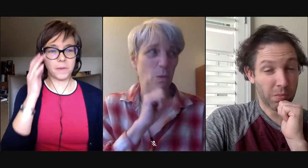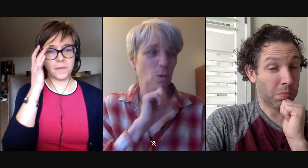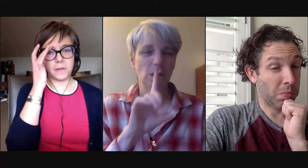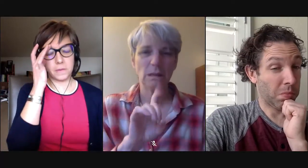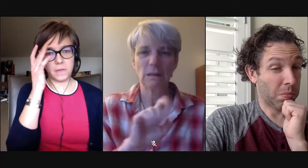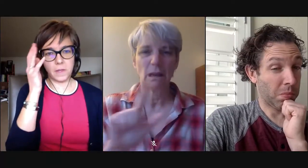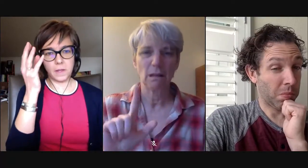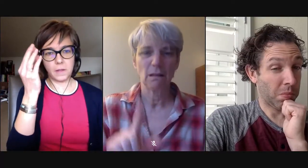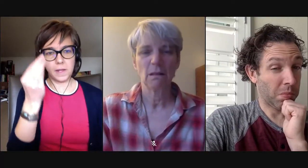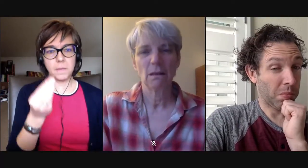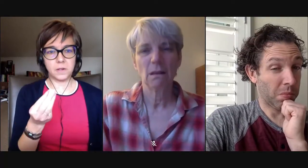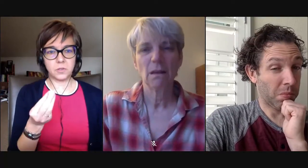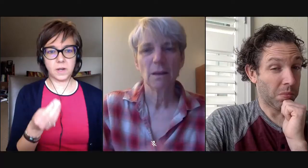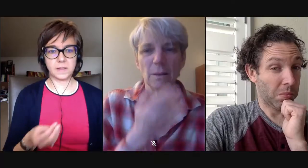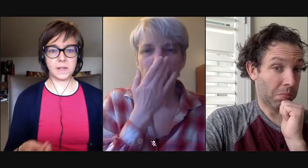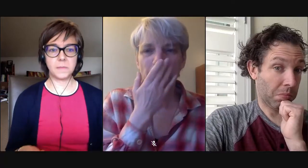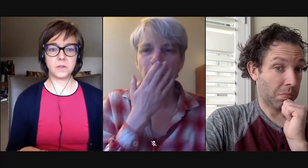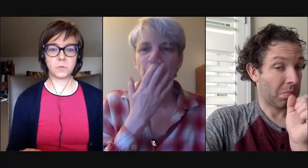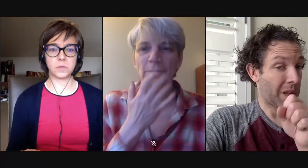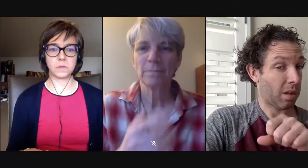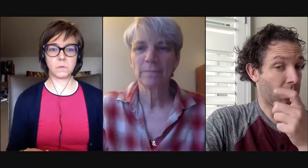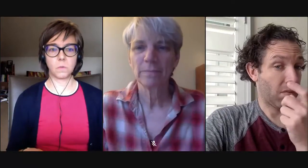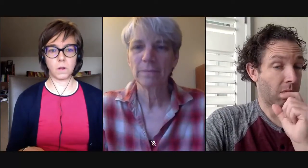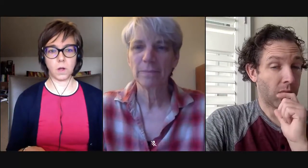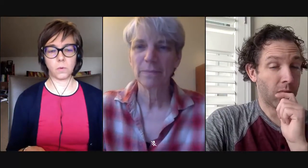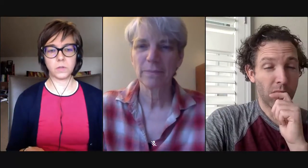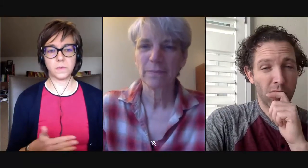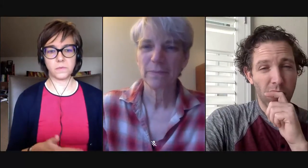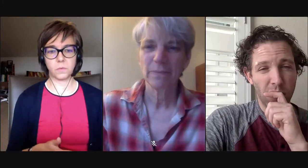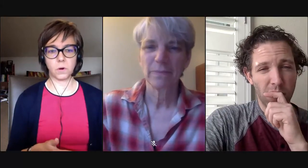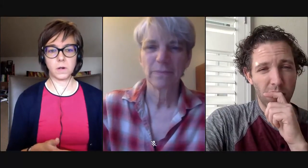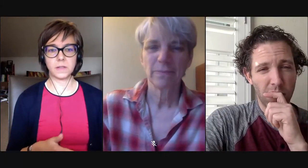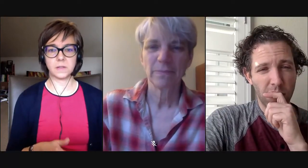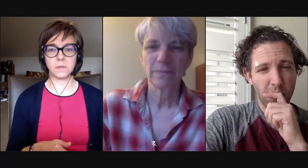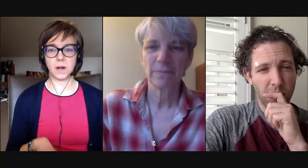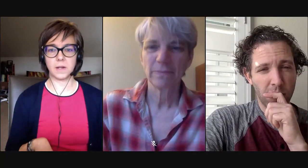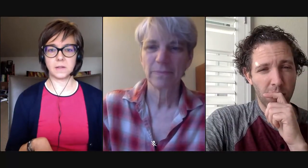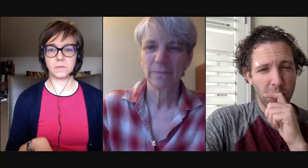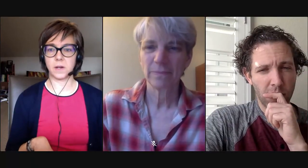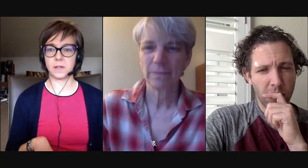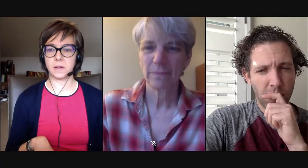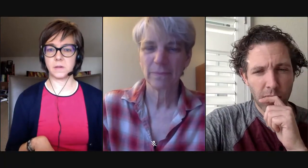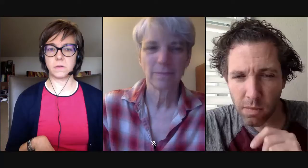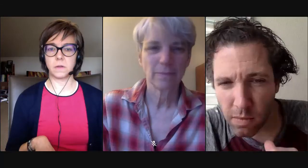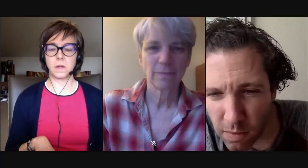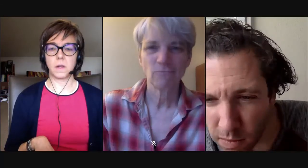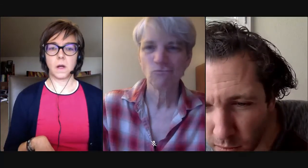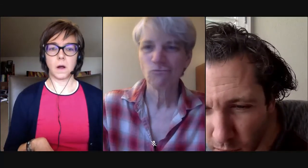the image, Lynette's image, was a lot worse before. It's still not ideal for ASL